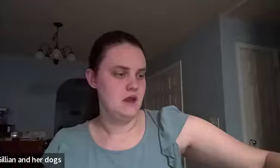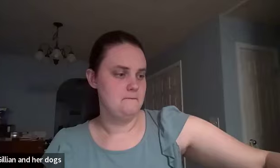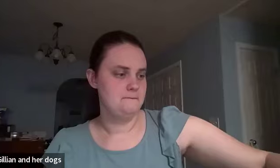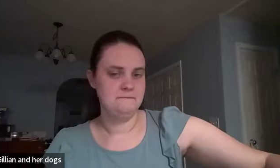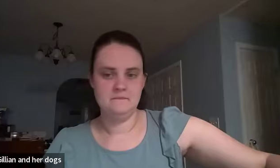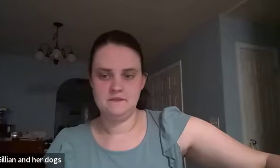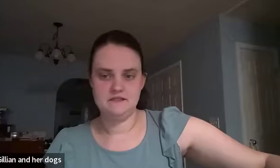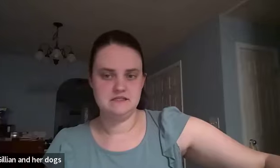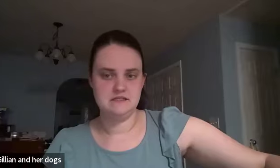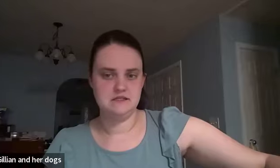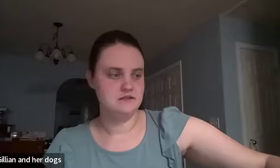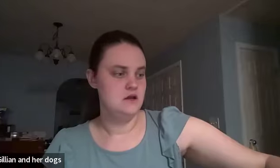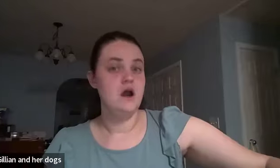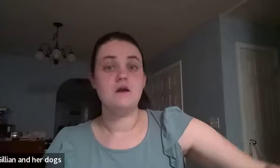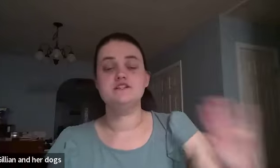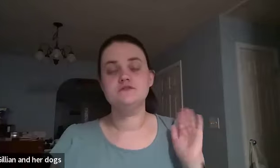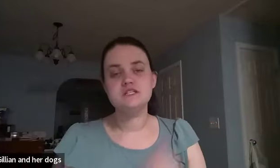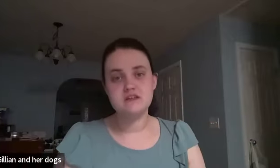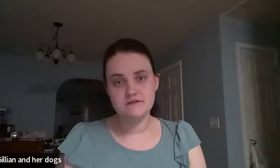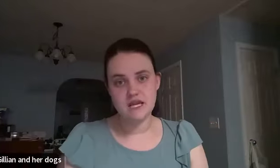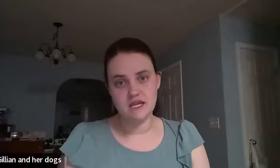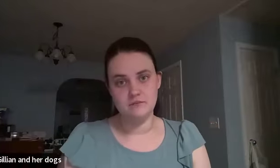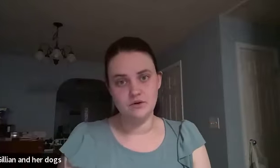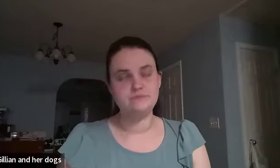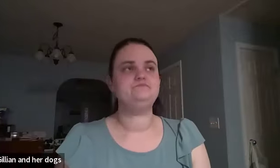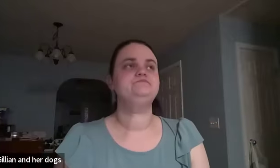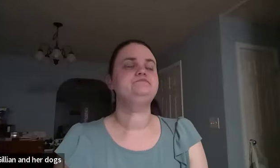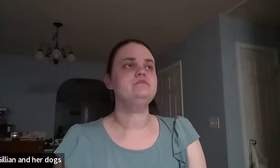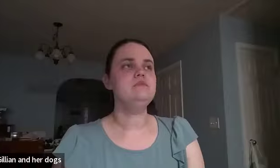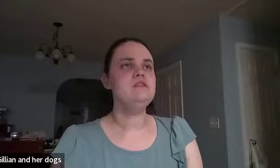Okay, let's see. All right, so for stuffed animal,